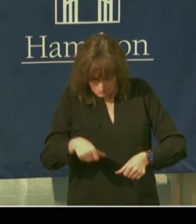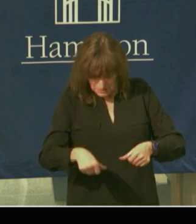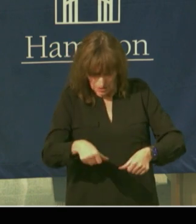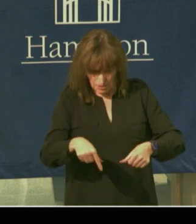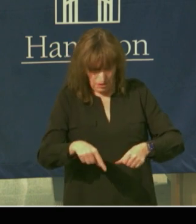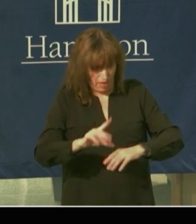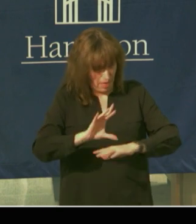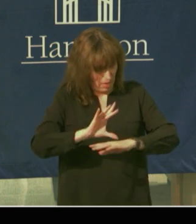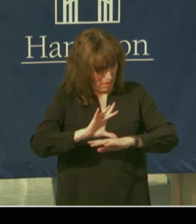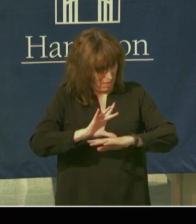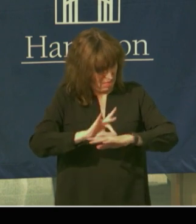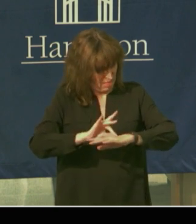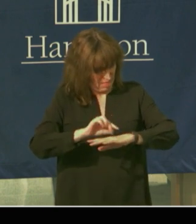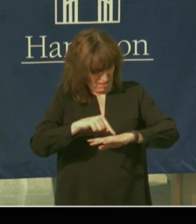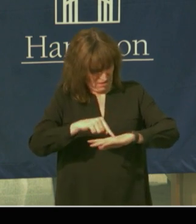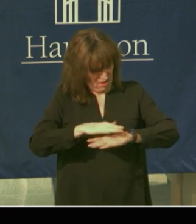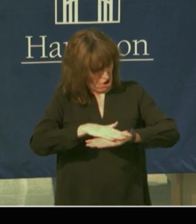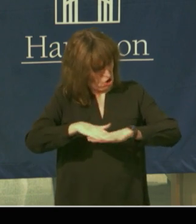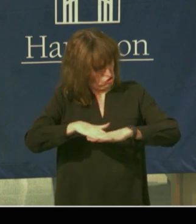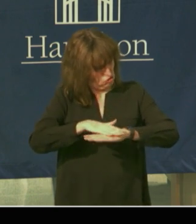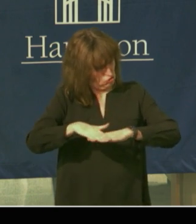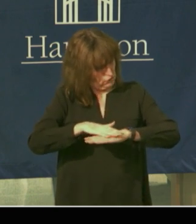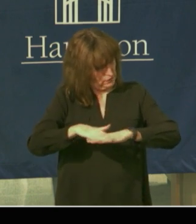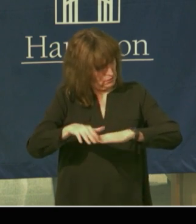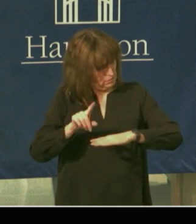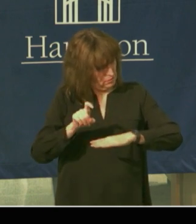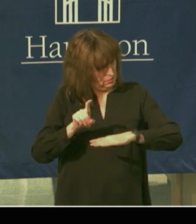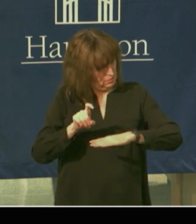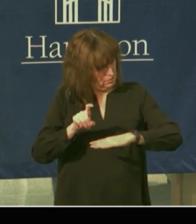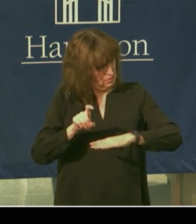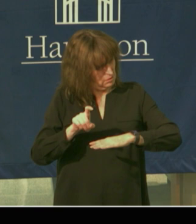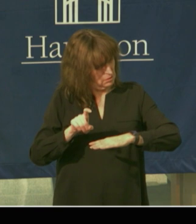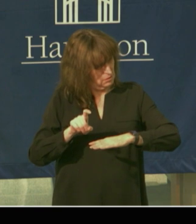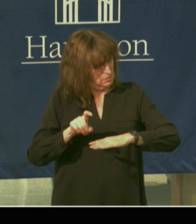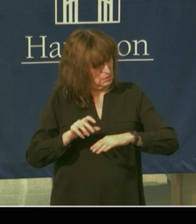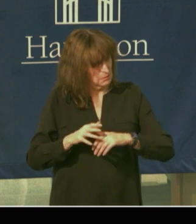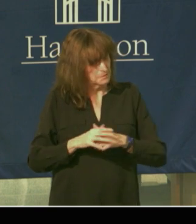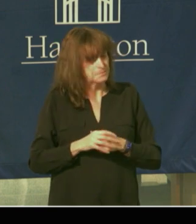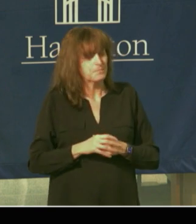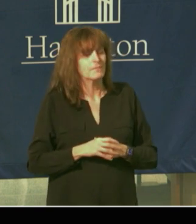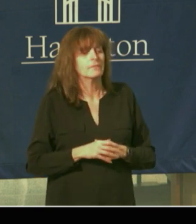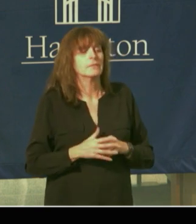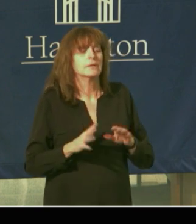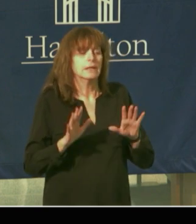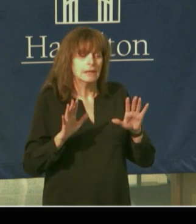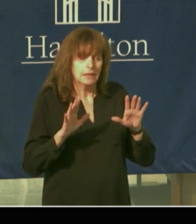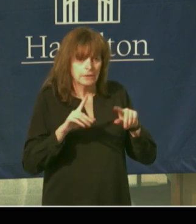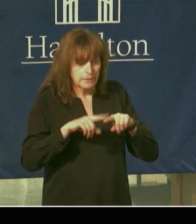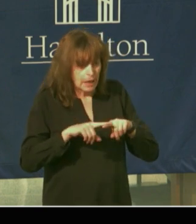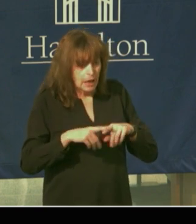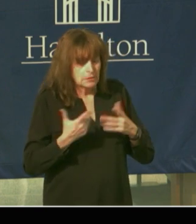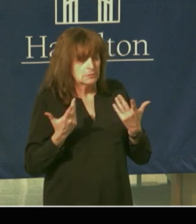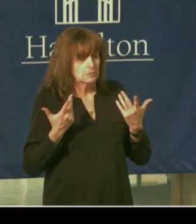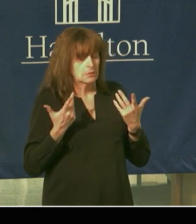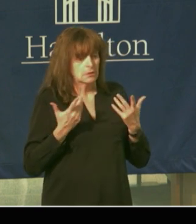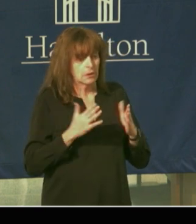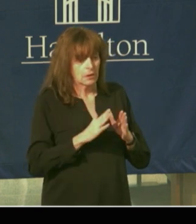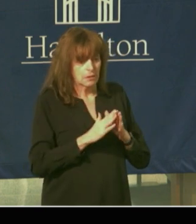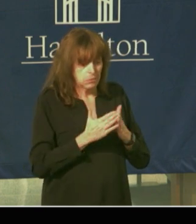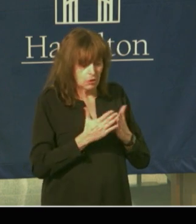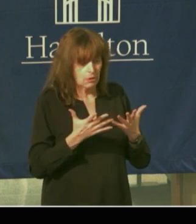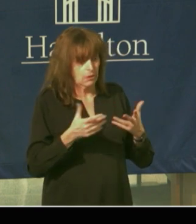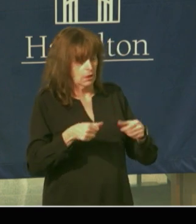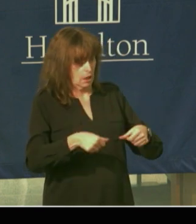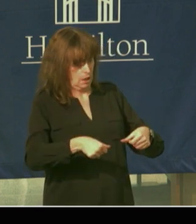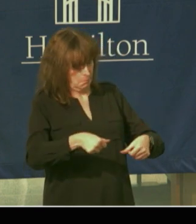as we talked about earlier, Mike, it depends on what the surface of the puzzle or the book is. Many of them are laminated, so they would be that kind